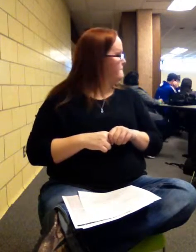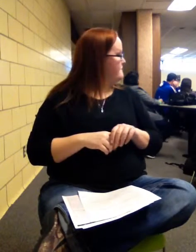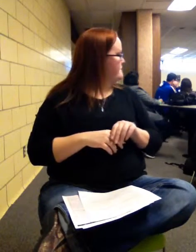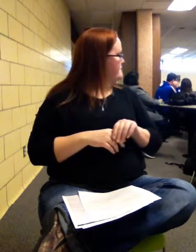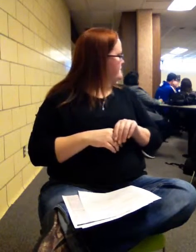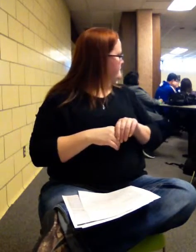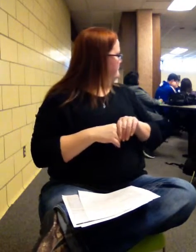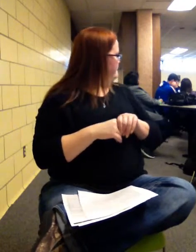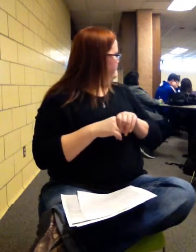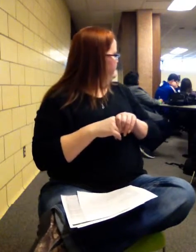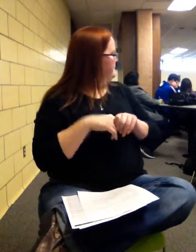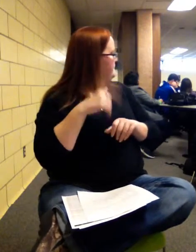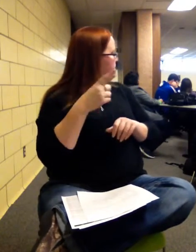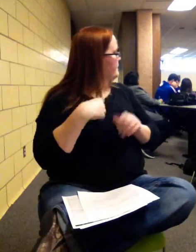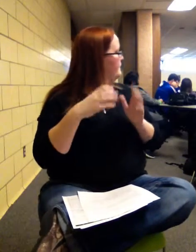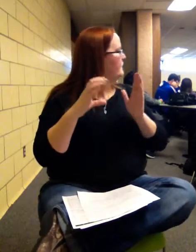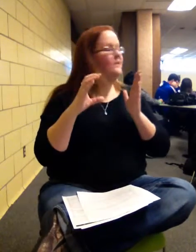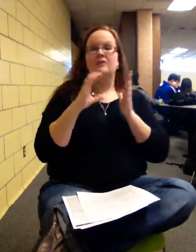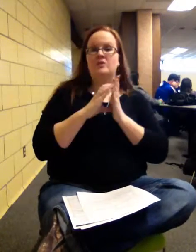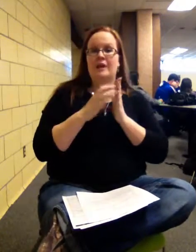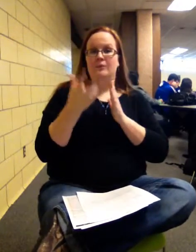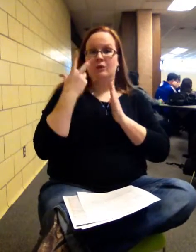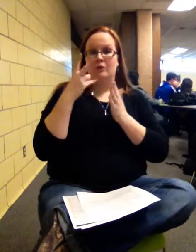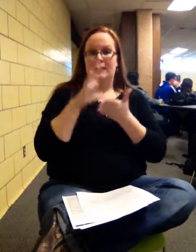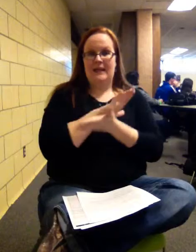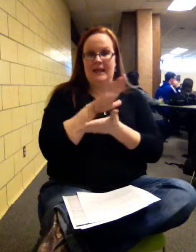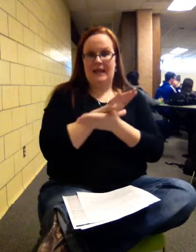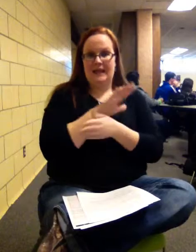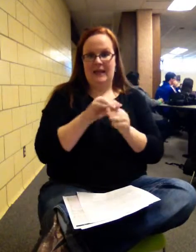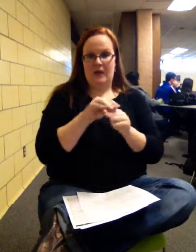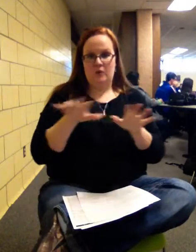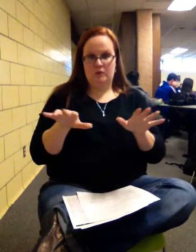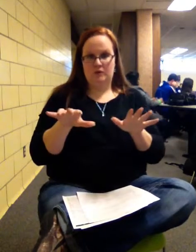So you'll have the chapter 3 handout, and you'll do the ratios